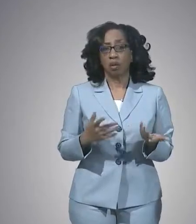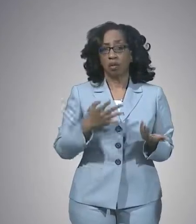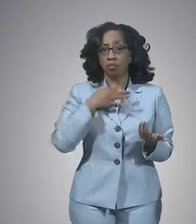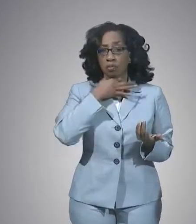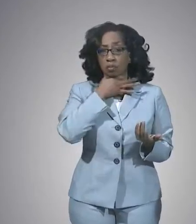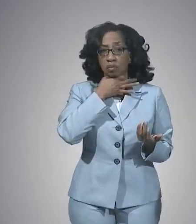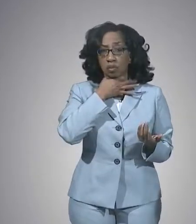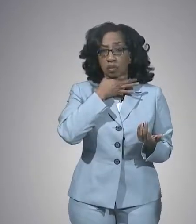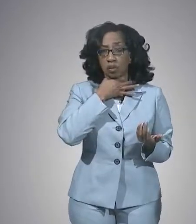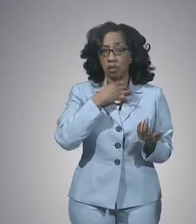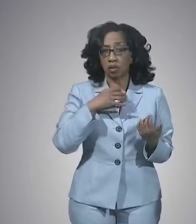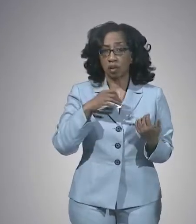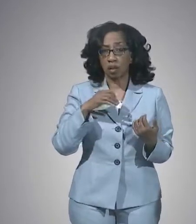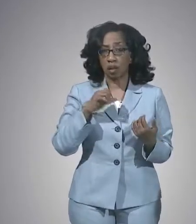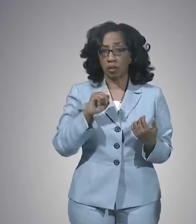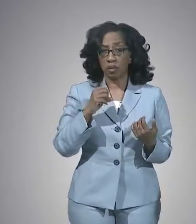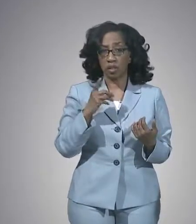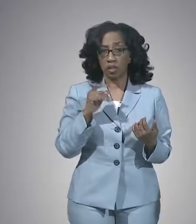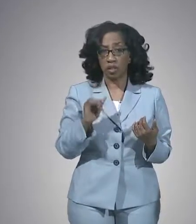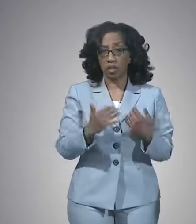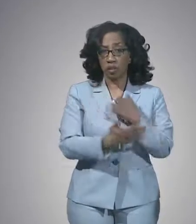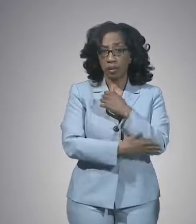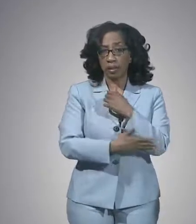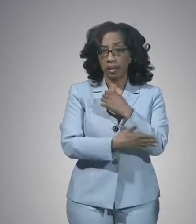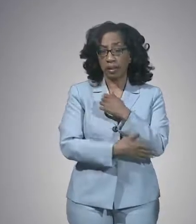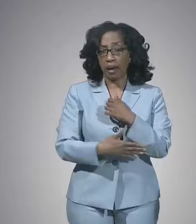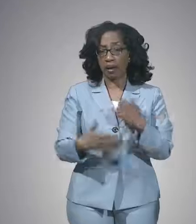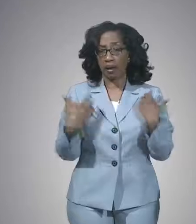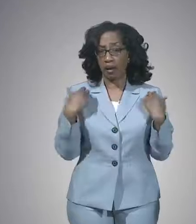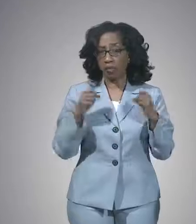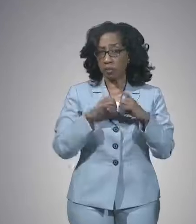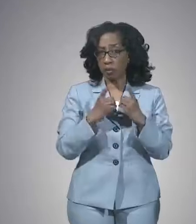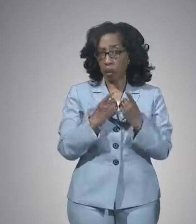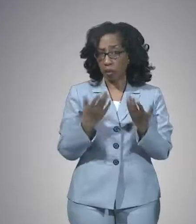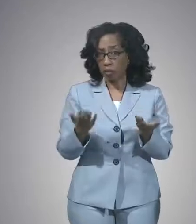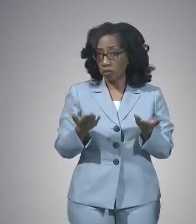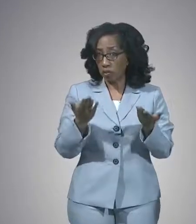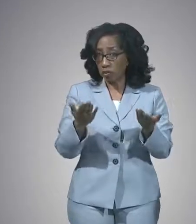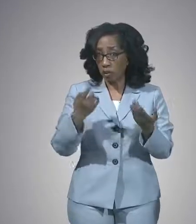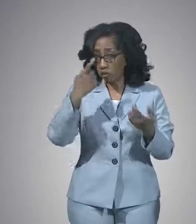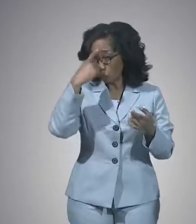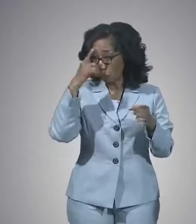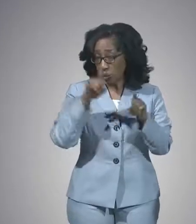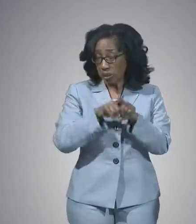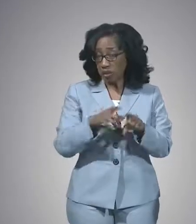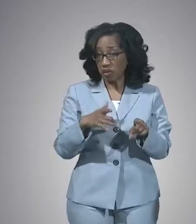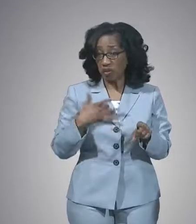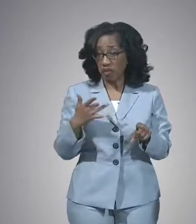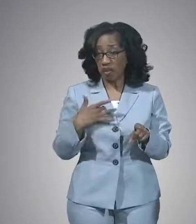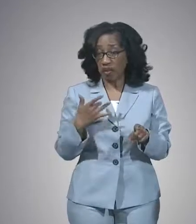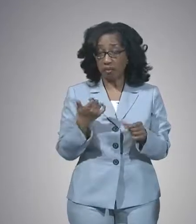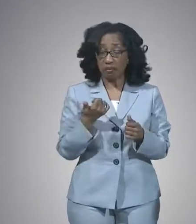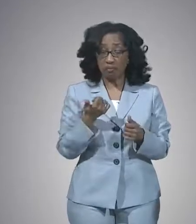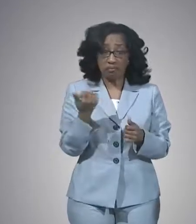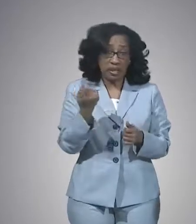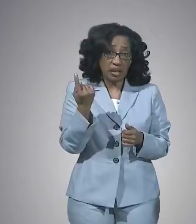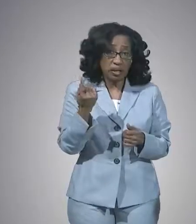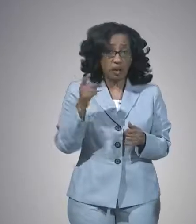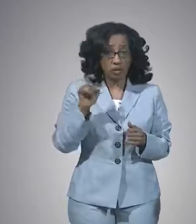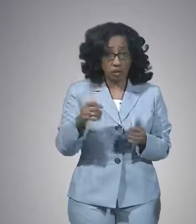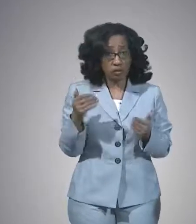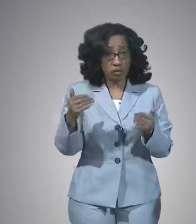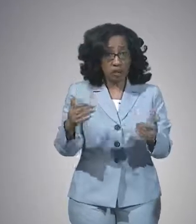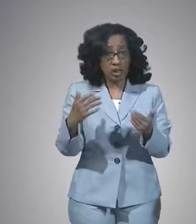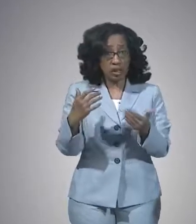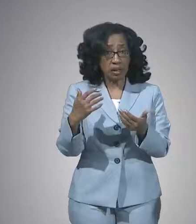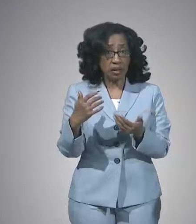has the Shelby County Health Department made a recommendation, like should everybody get a booster if I'm just like a 30-year-old and I got Pfizer? What